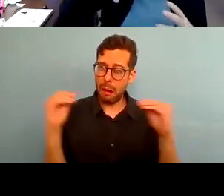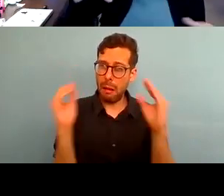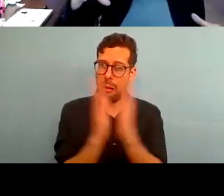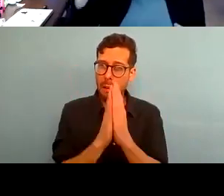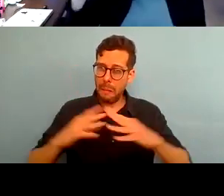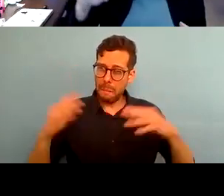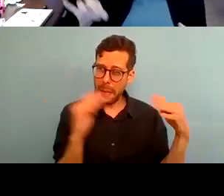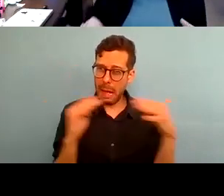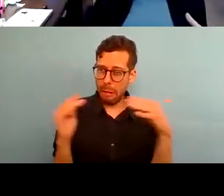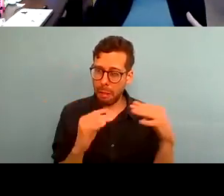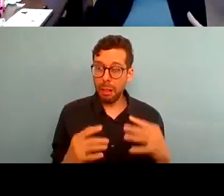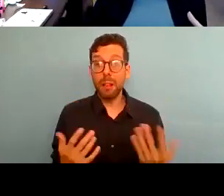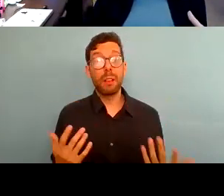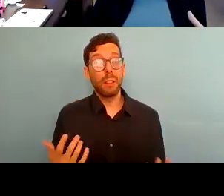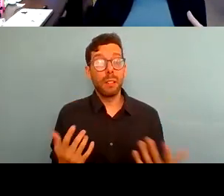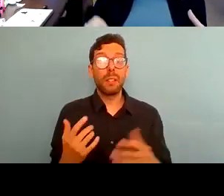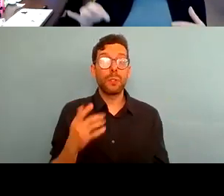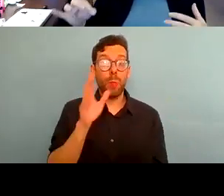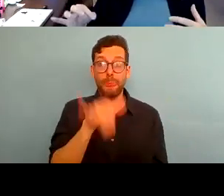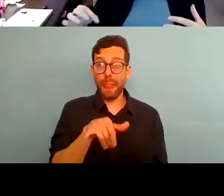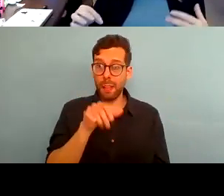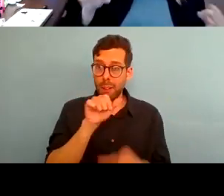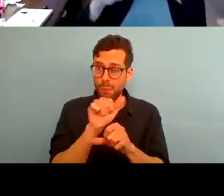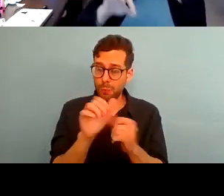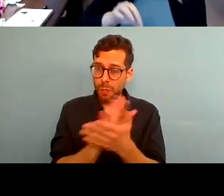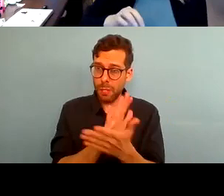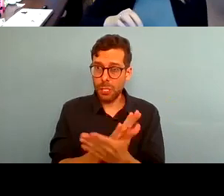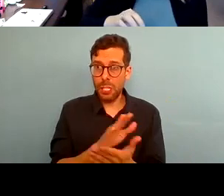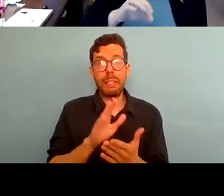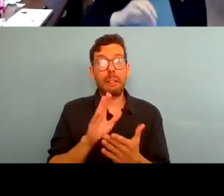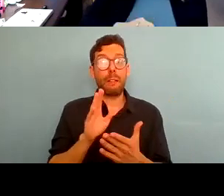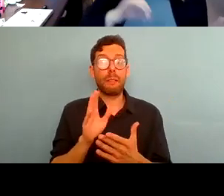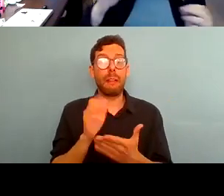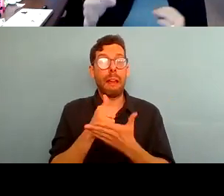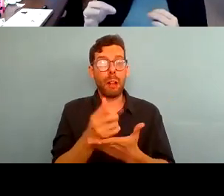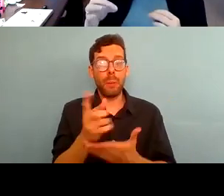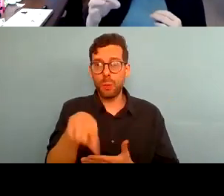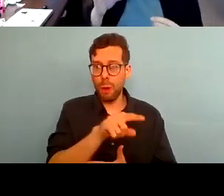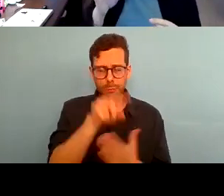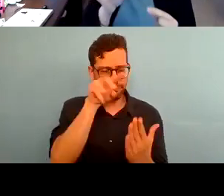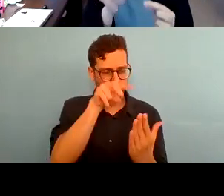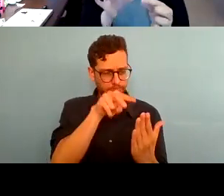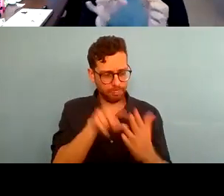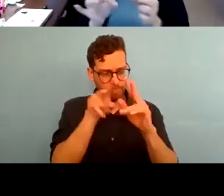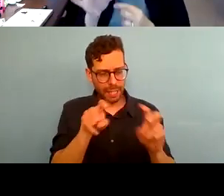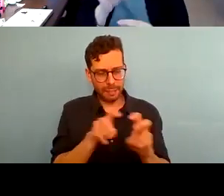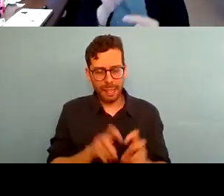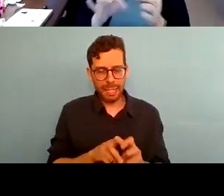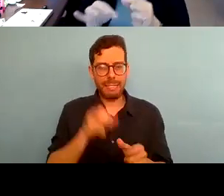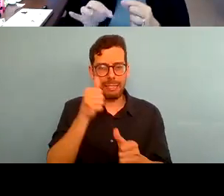actually look at the components of the bedtime routine and decide, is that element relaxing or stimulating, and helps you think